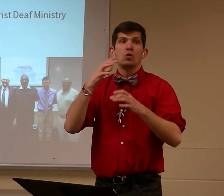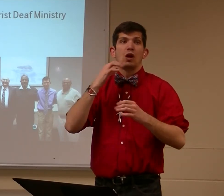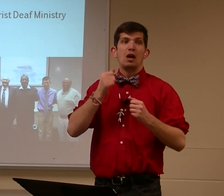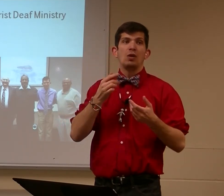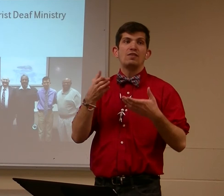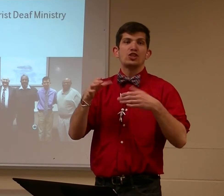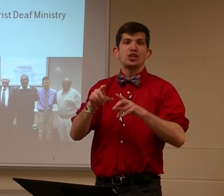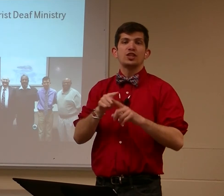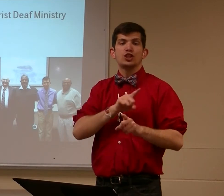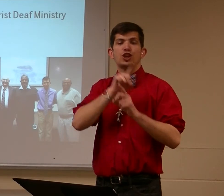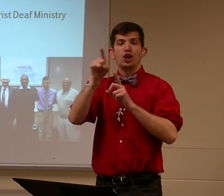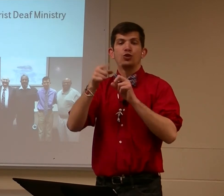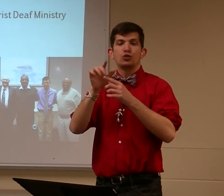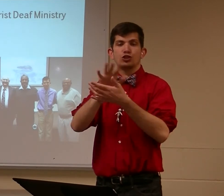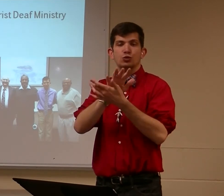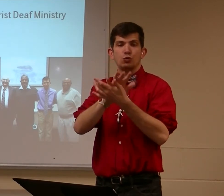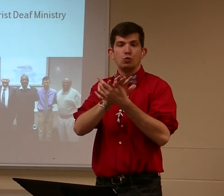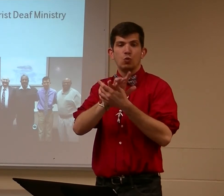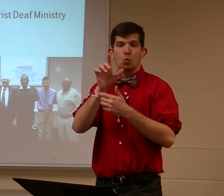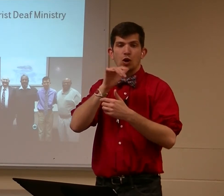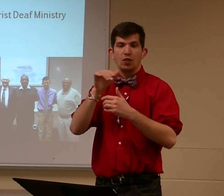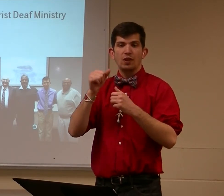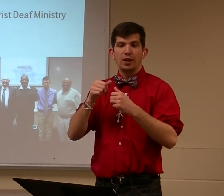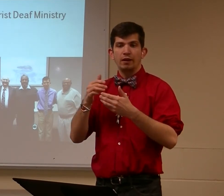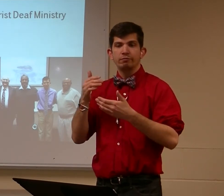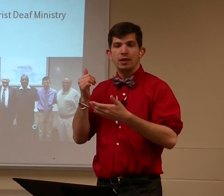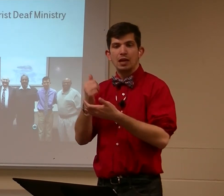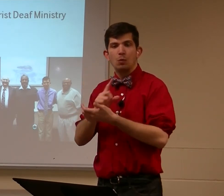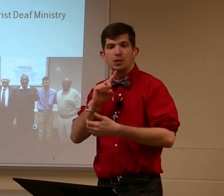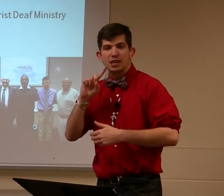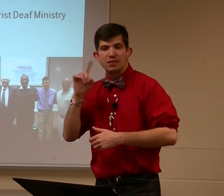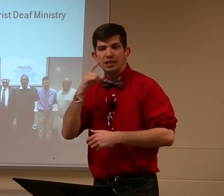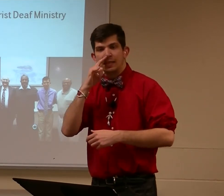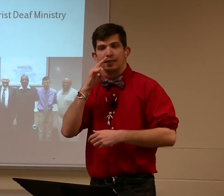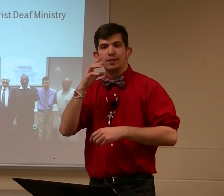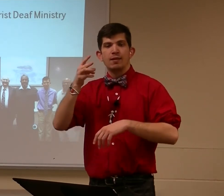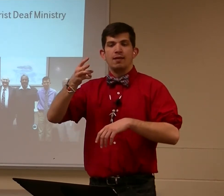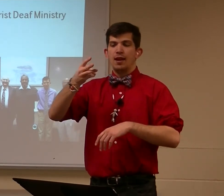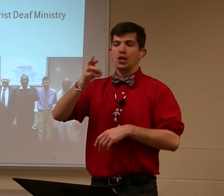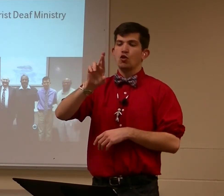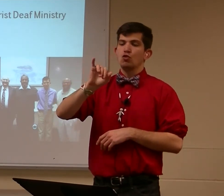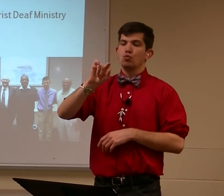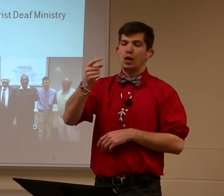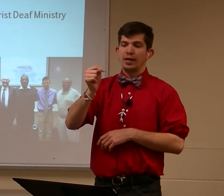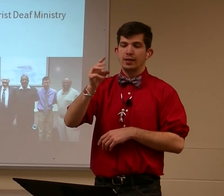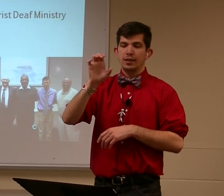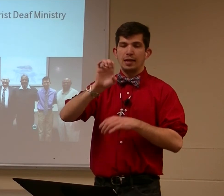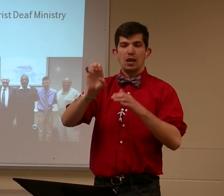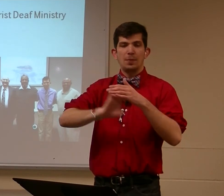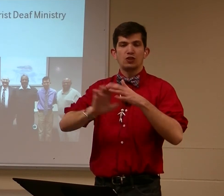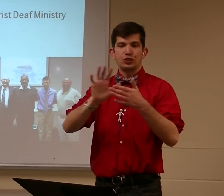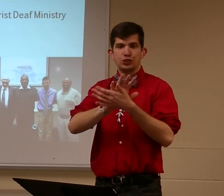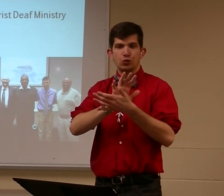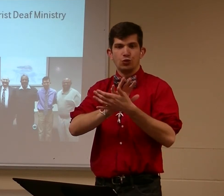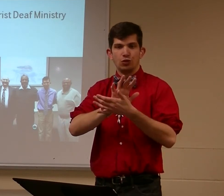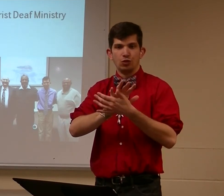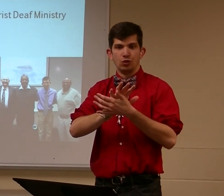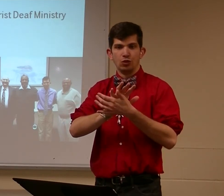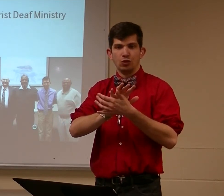I will have a chance to go to the school where they help the deaf kid at Wright Elementary School,